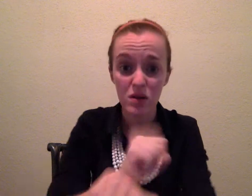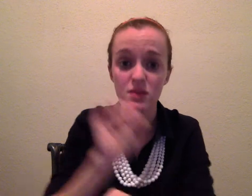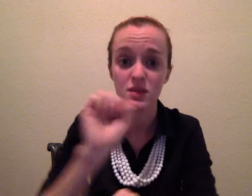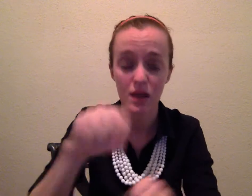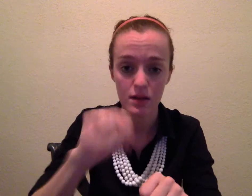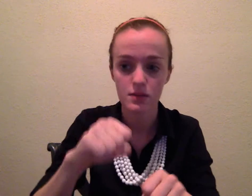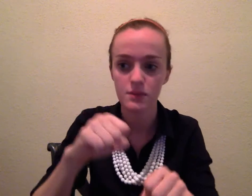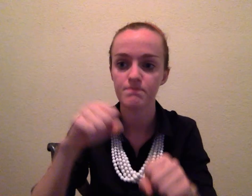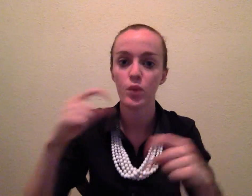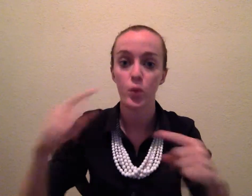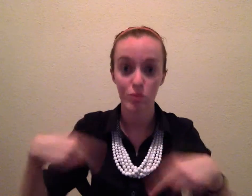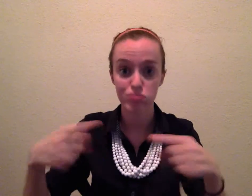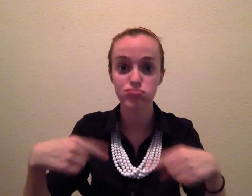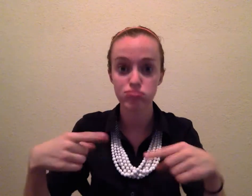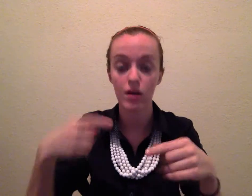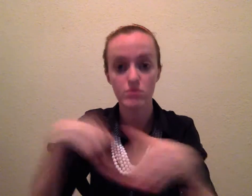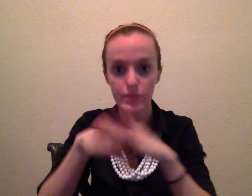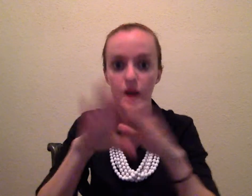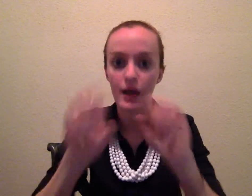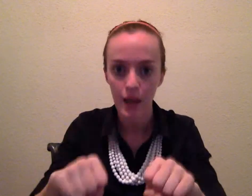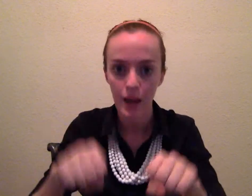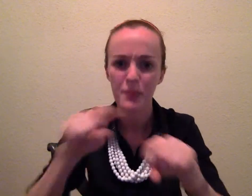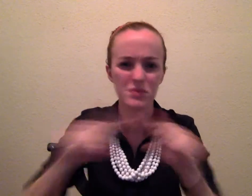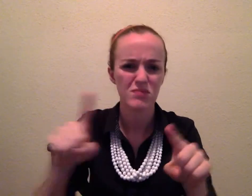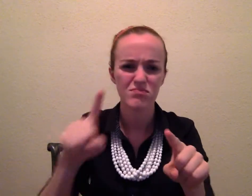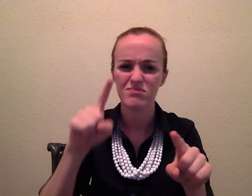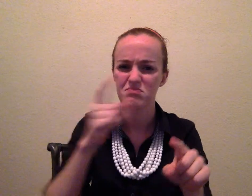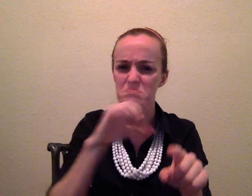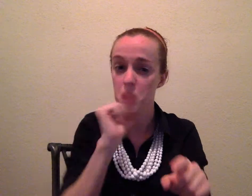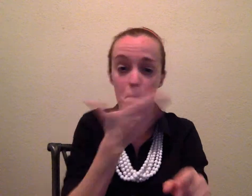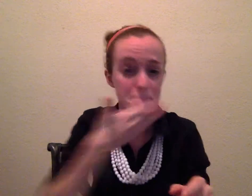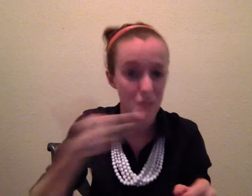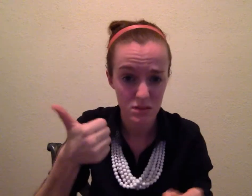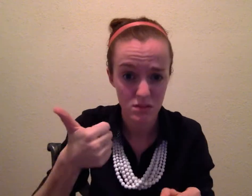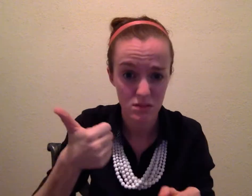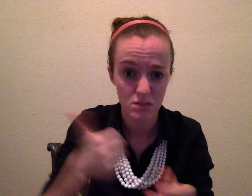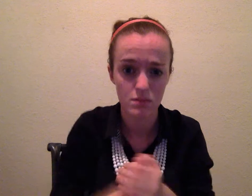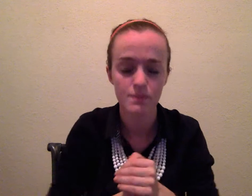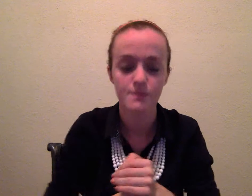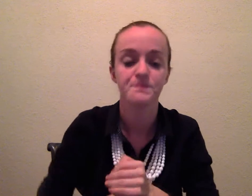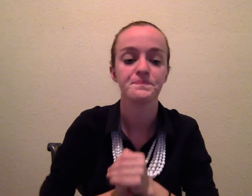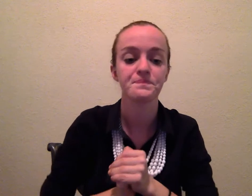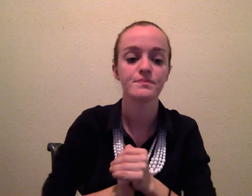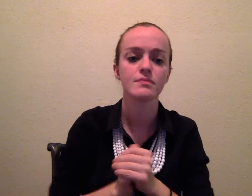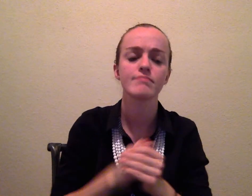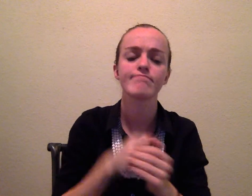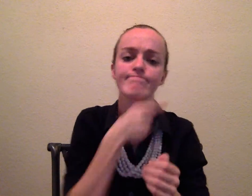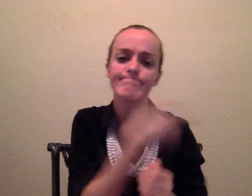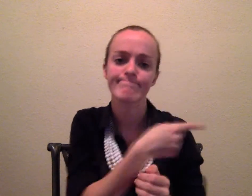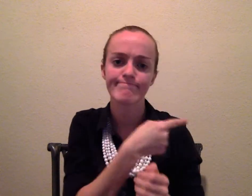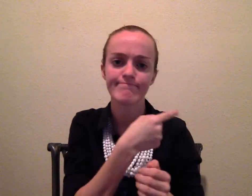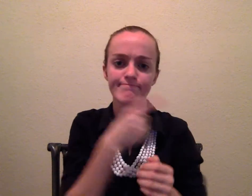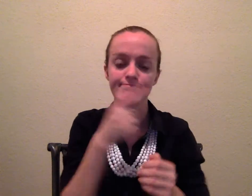If you look as things evolve, let's look at this building. This is the front of a building on our campus, Dickinson Hall, which is the building I'm in right